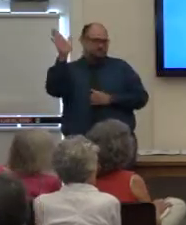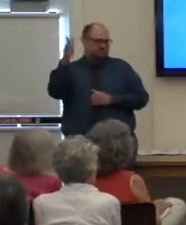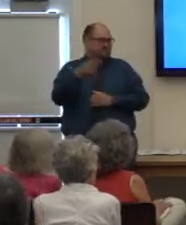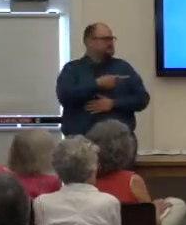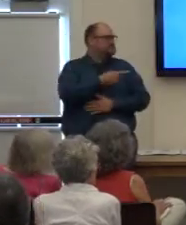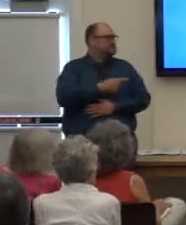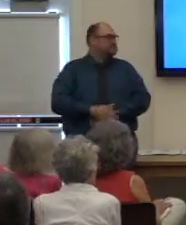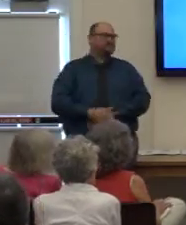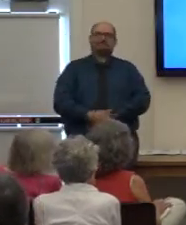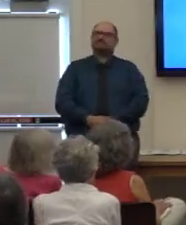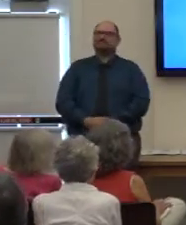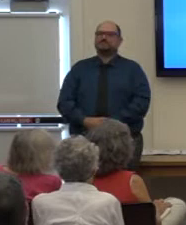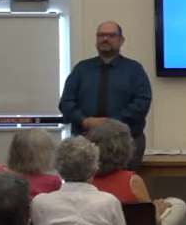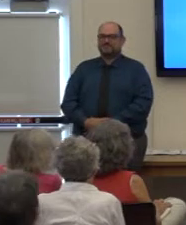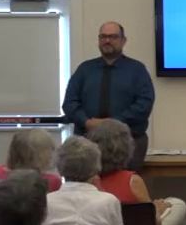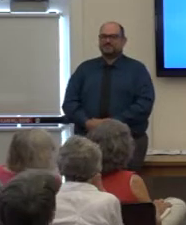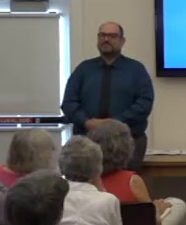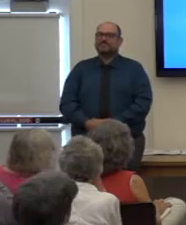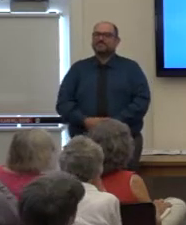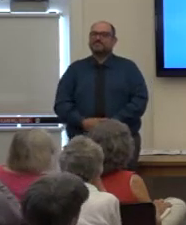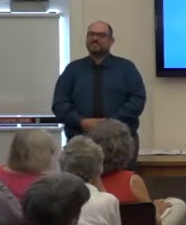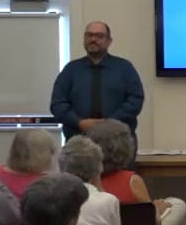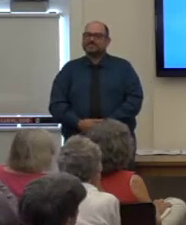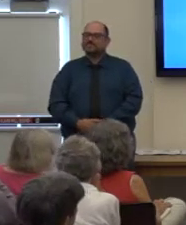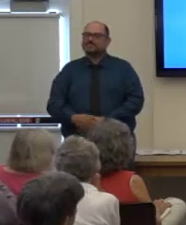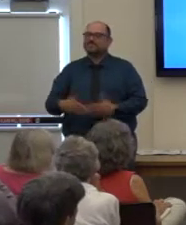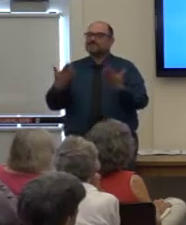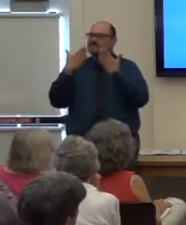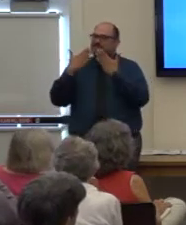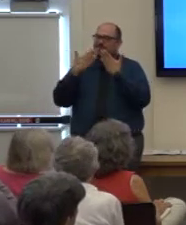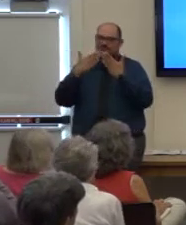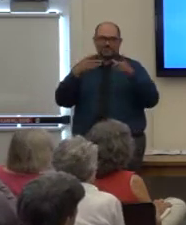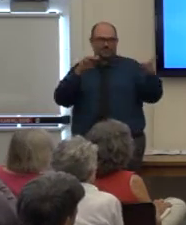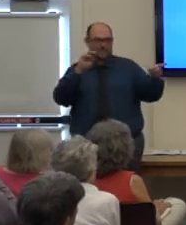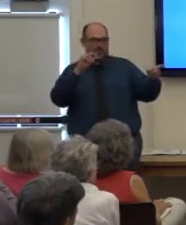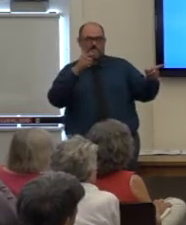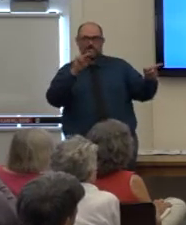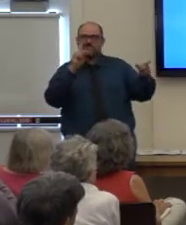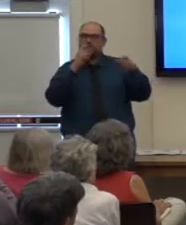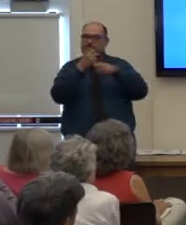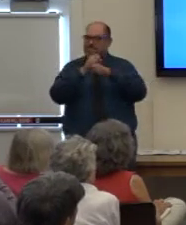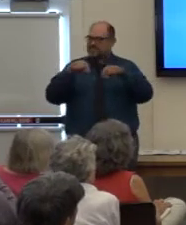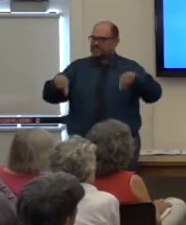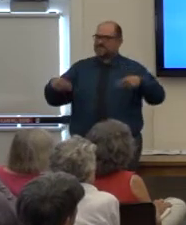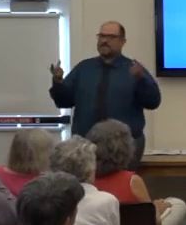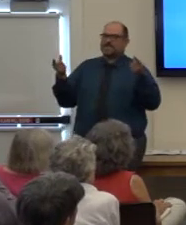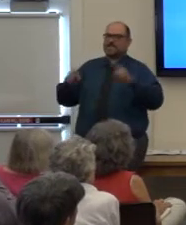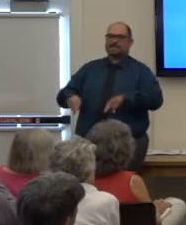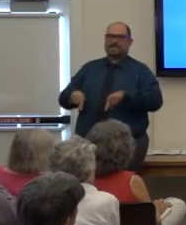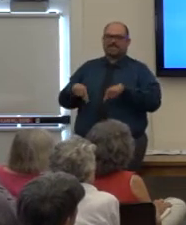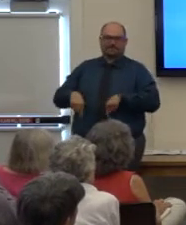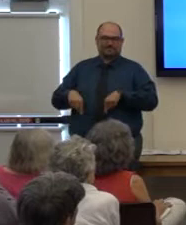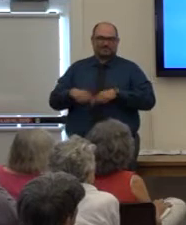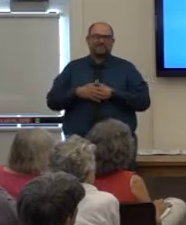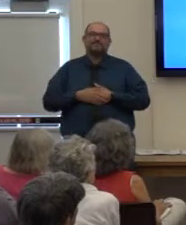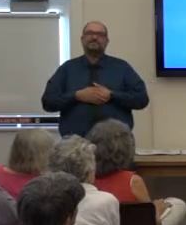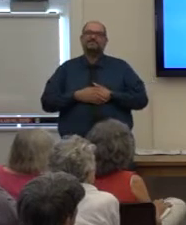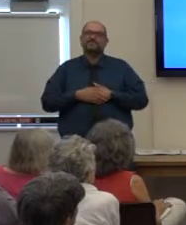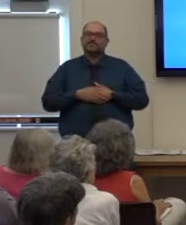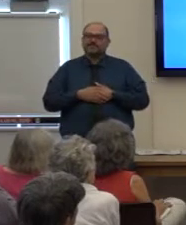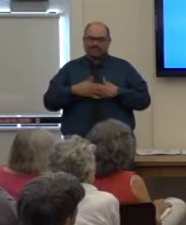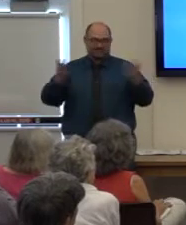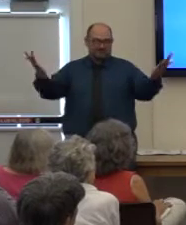Thank you, Marlon, for making this all happen, and thank you everybody for coming. This is an attempt